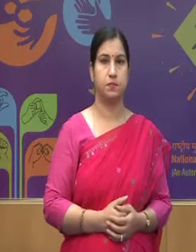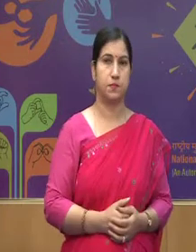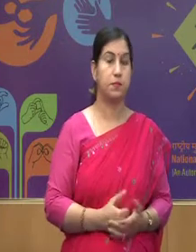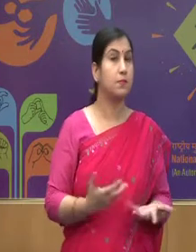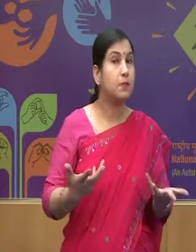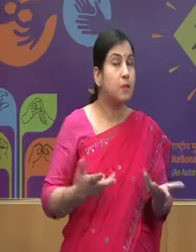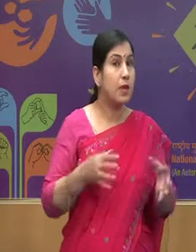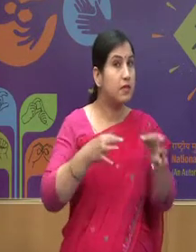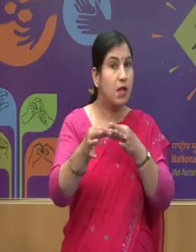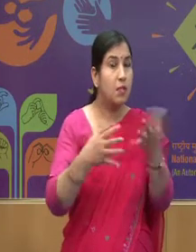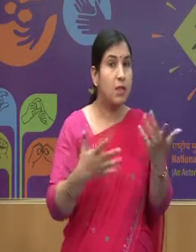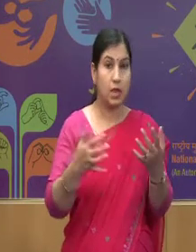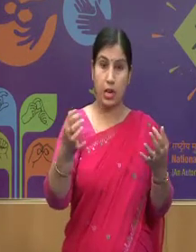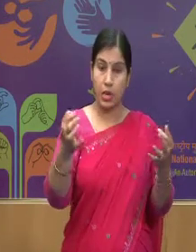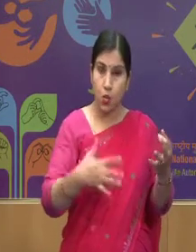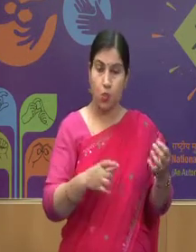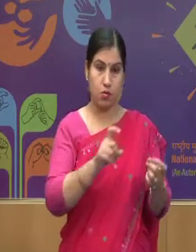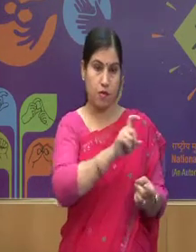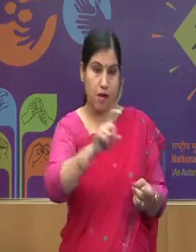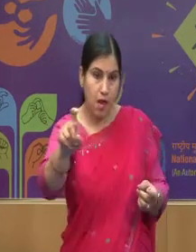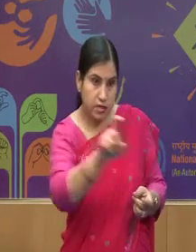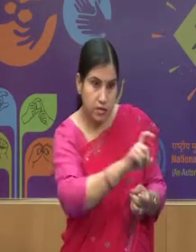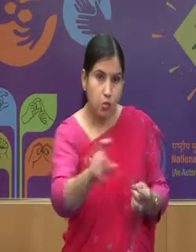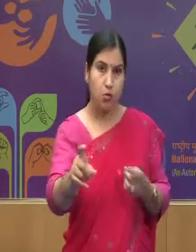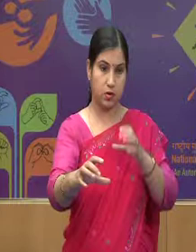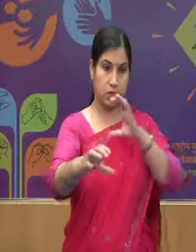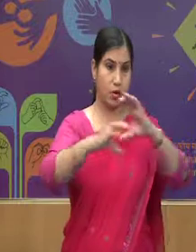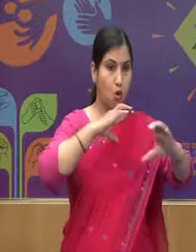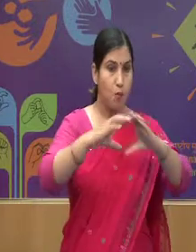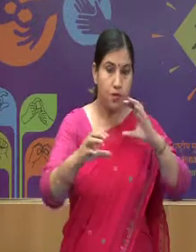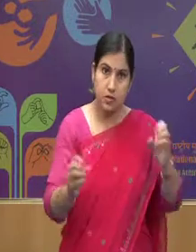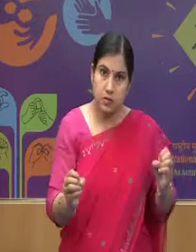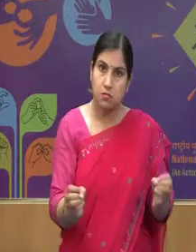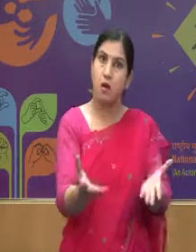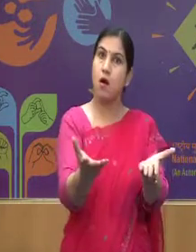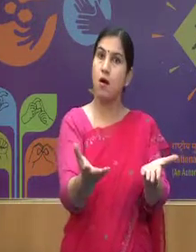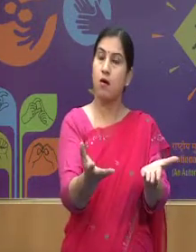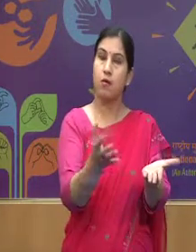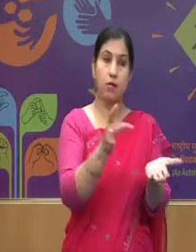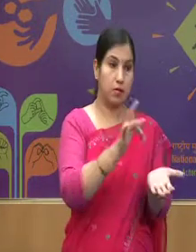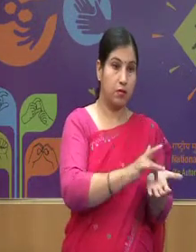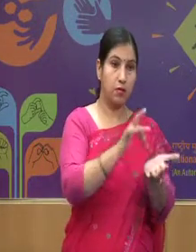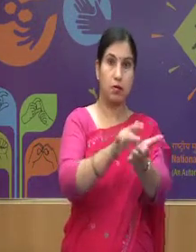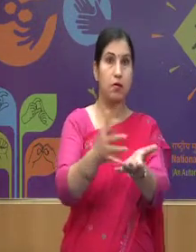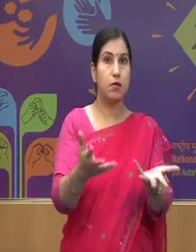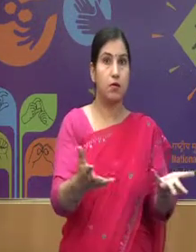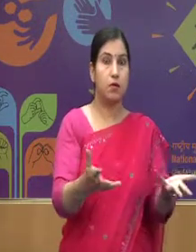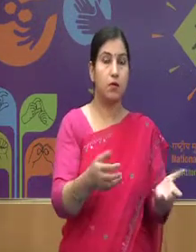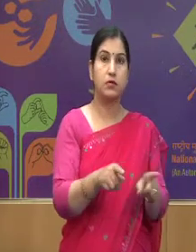For example, new means of transport and communication were developed in these countries